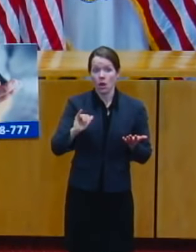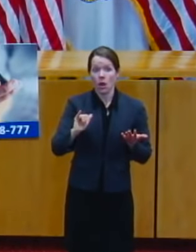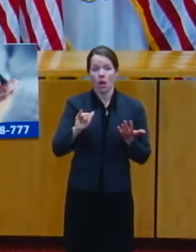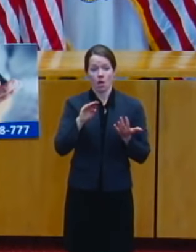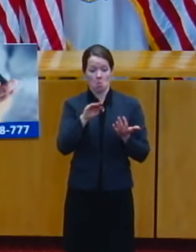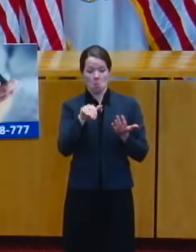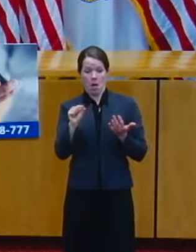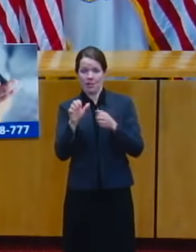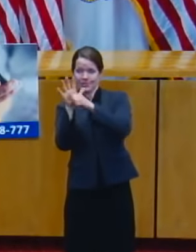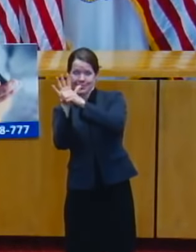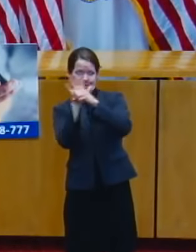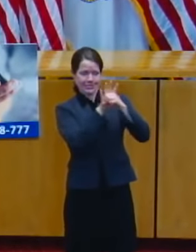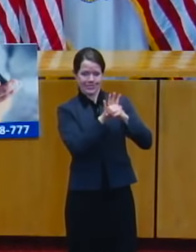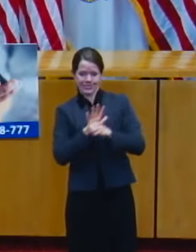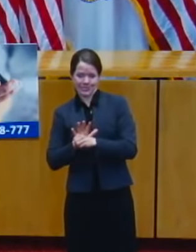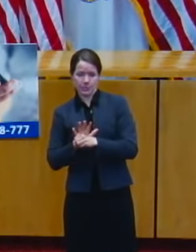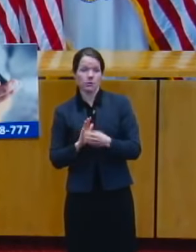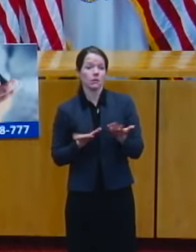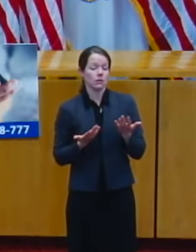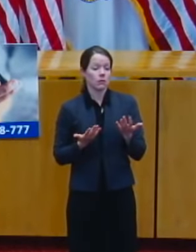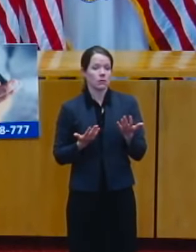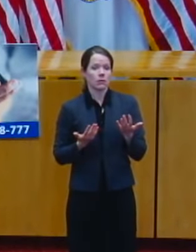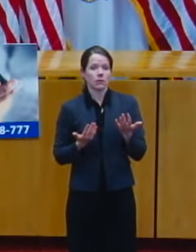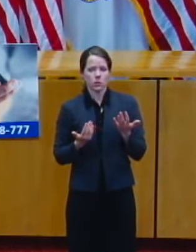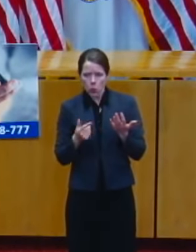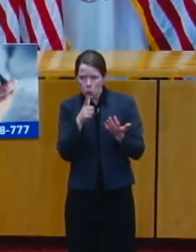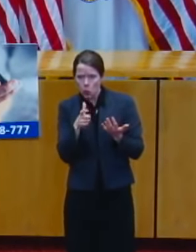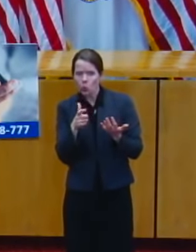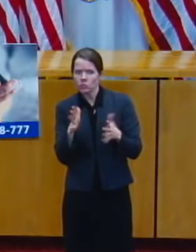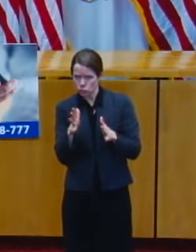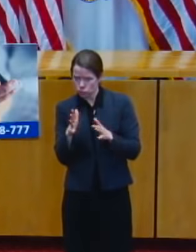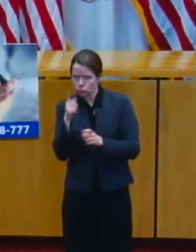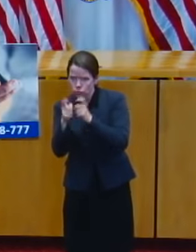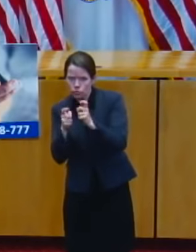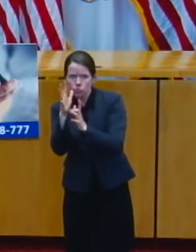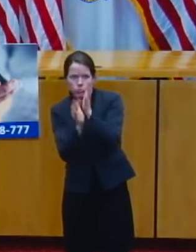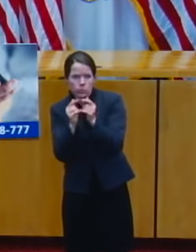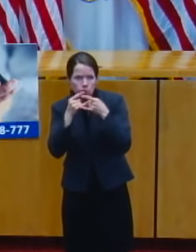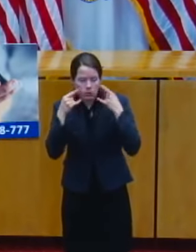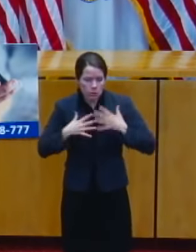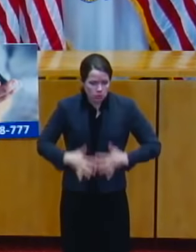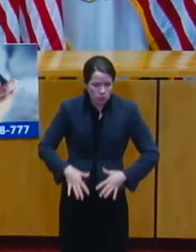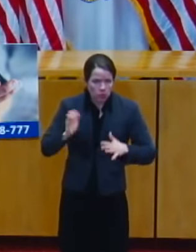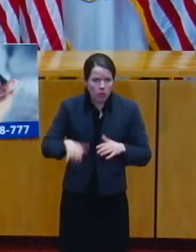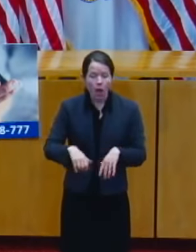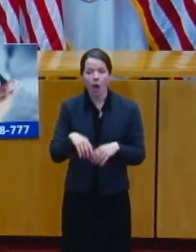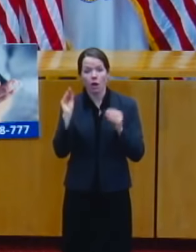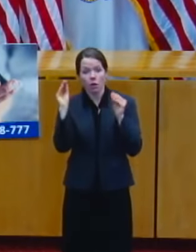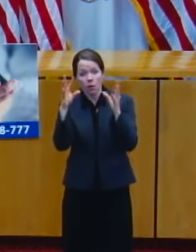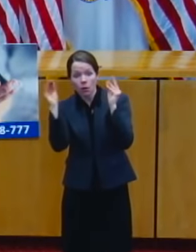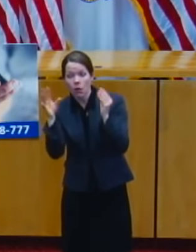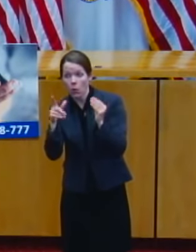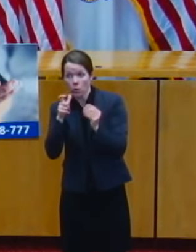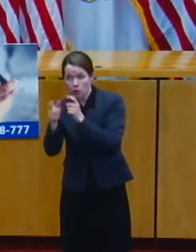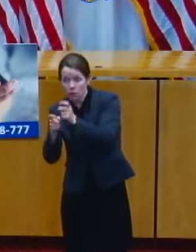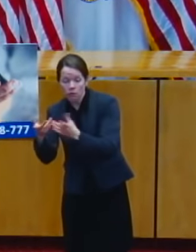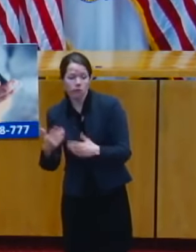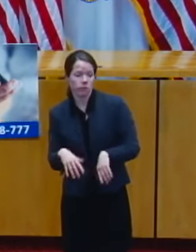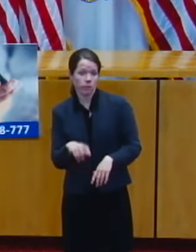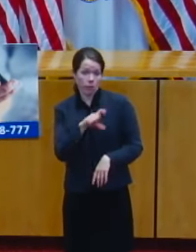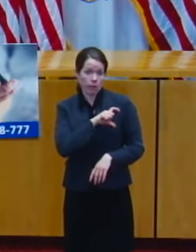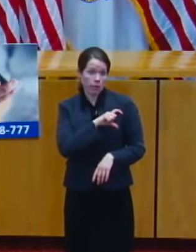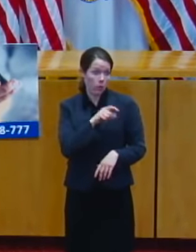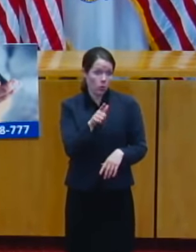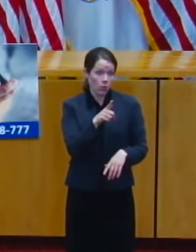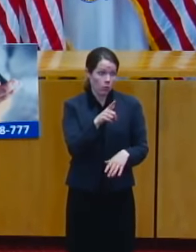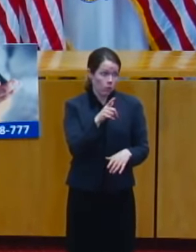home, EMS, police, fire, and the like. Happy to make that data available to you so you can see Western Mass. I actually check it. I get calls